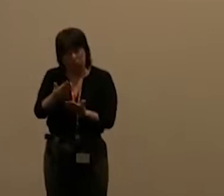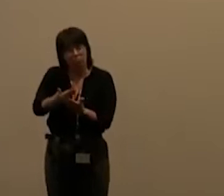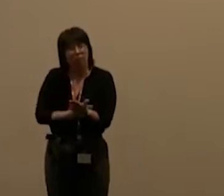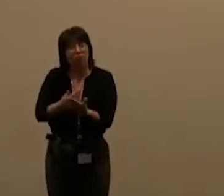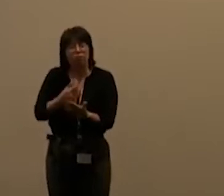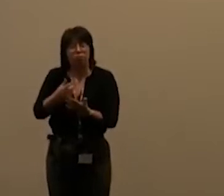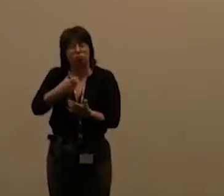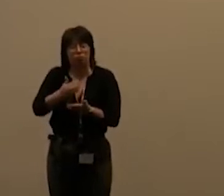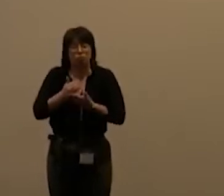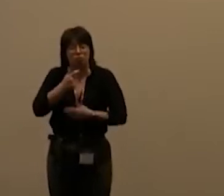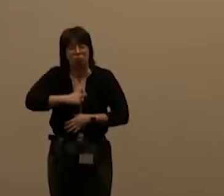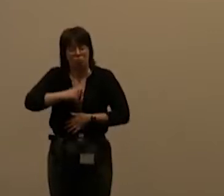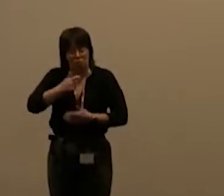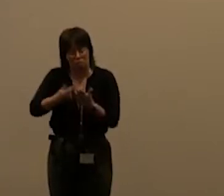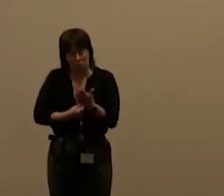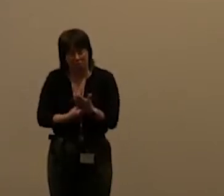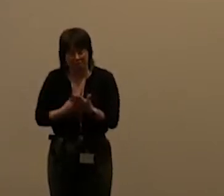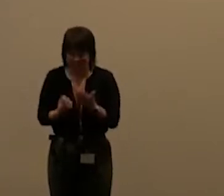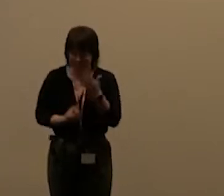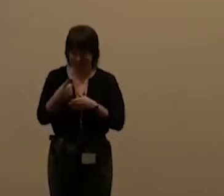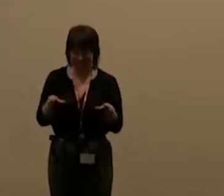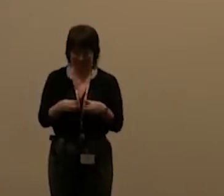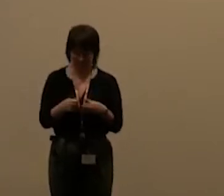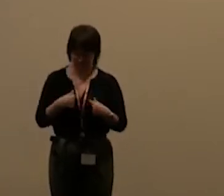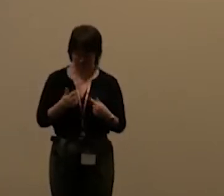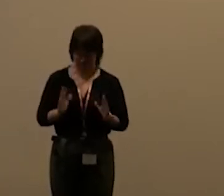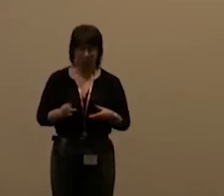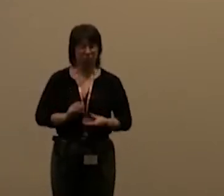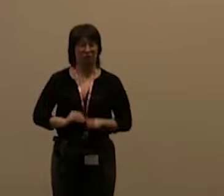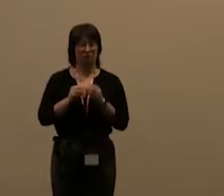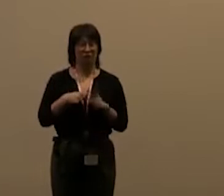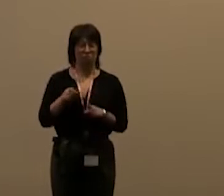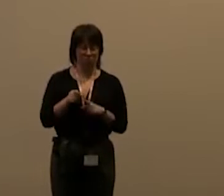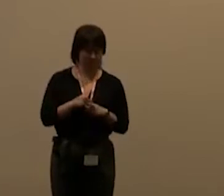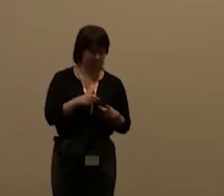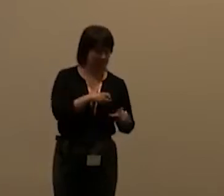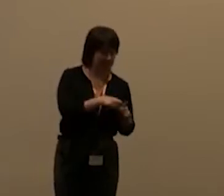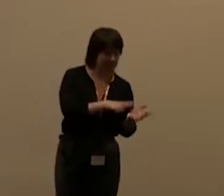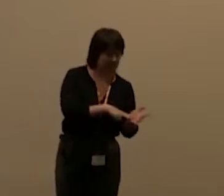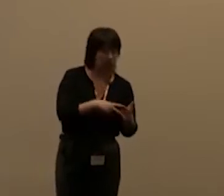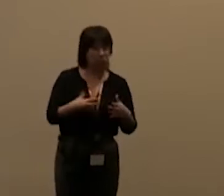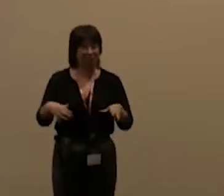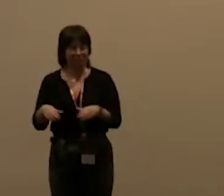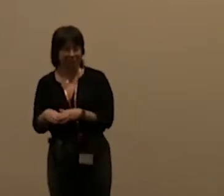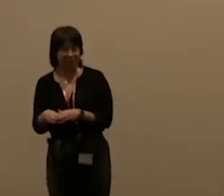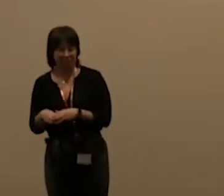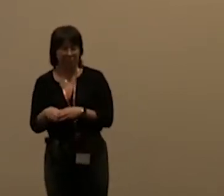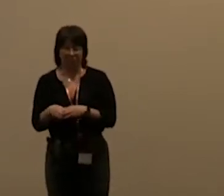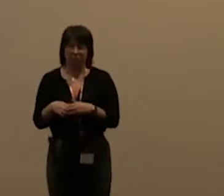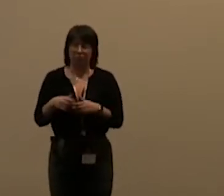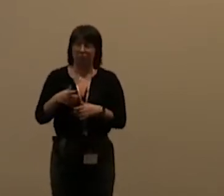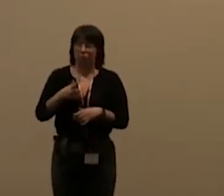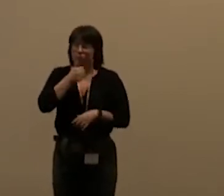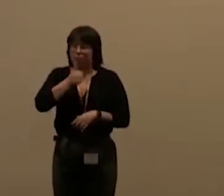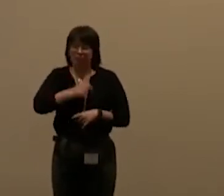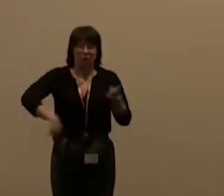well. So one thing that often comes up with Teams is, well, I have to build an application in Dataverse for Teams in a given team. What if I want that application to be